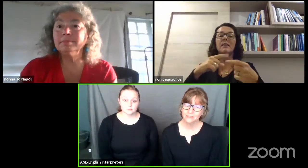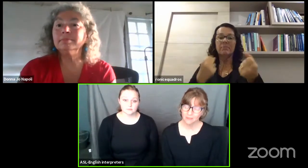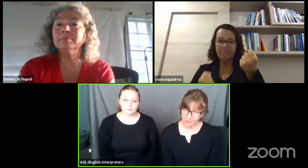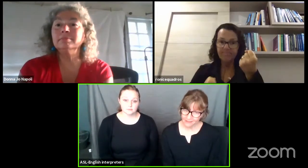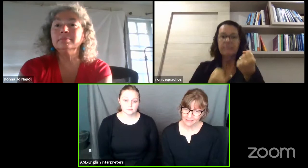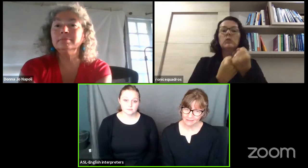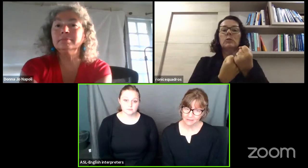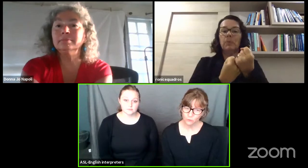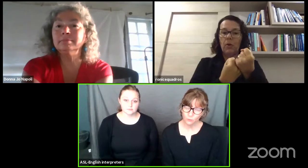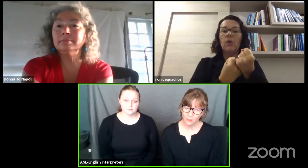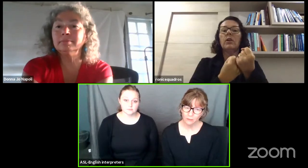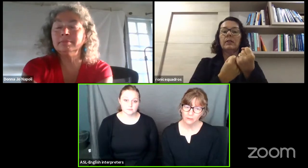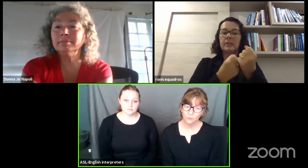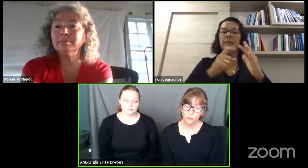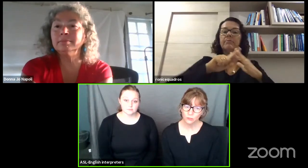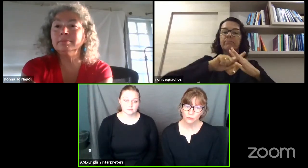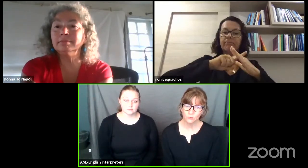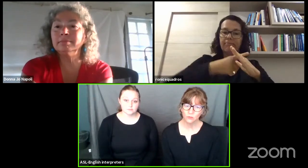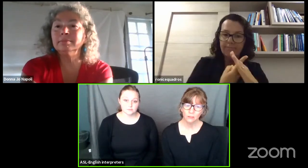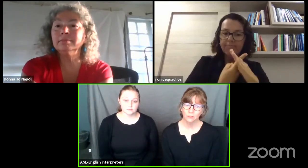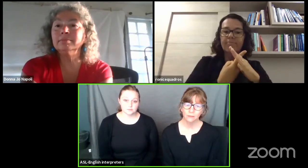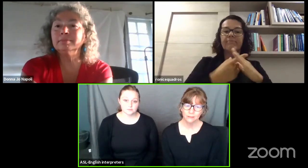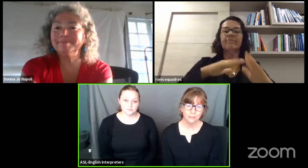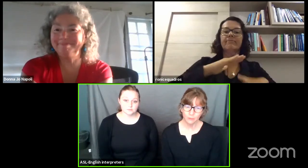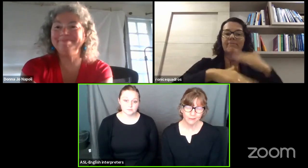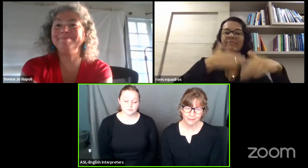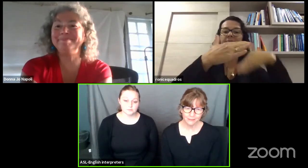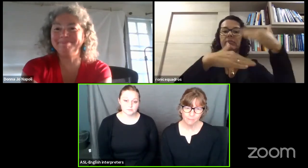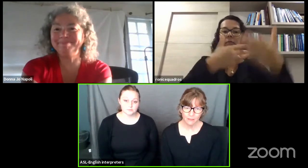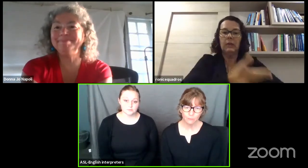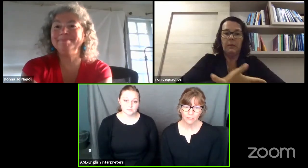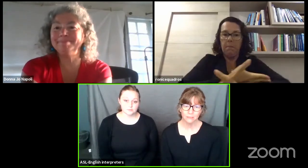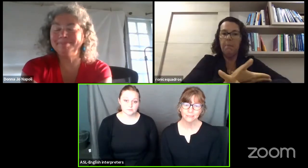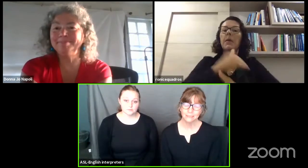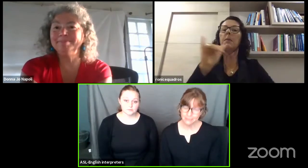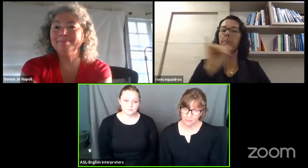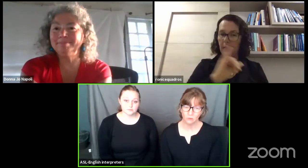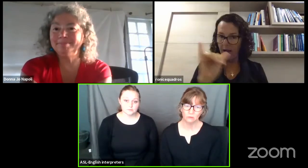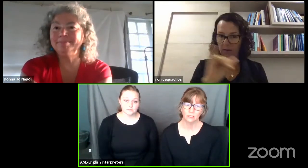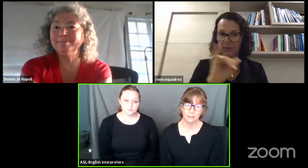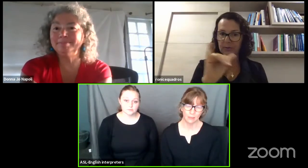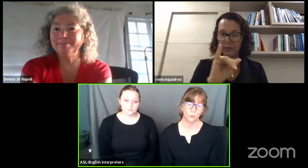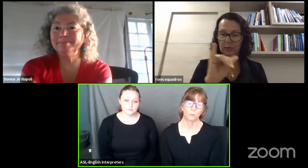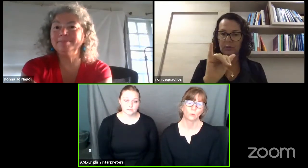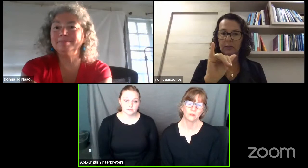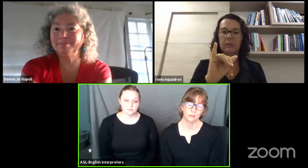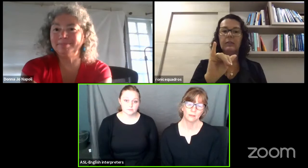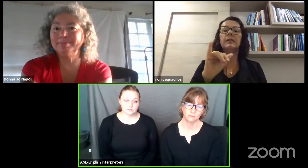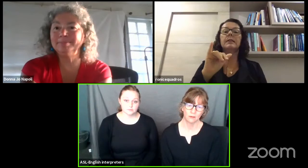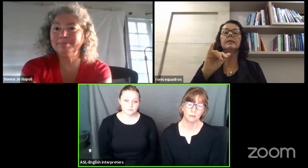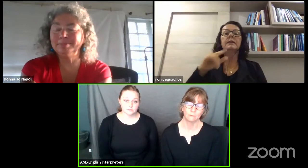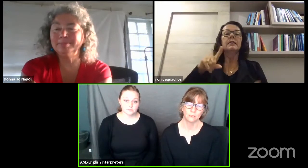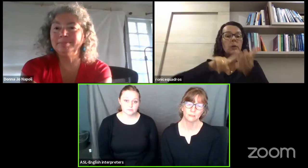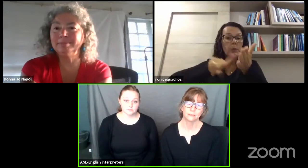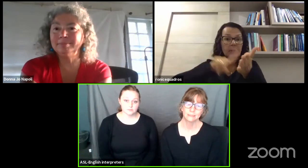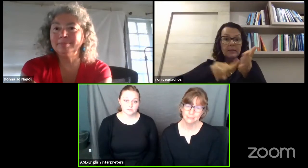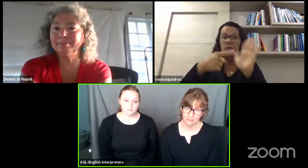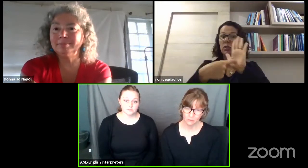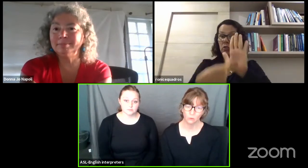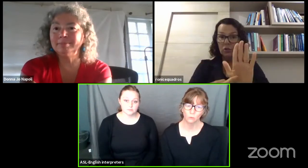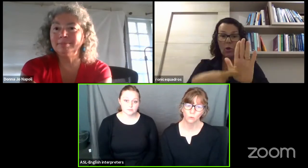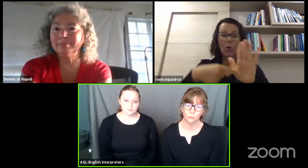that signing that those parents produce, incipient as it may be, still can help with that development.